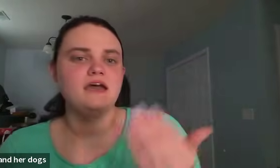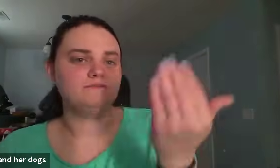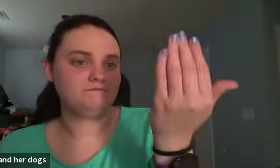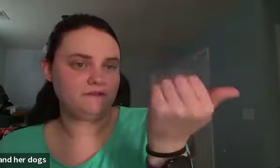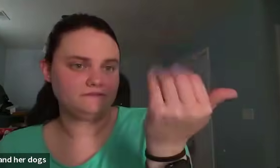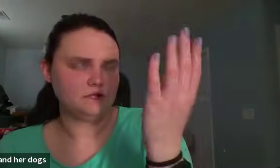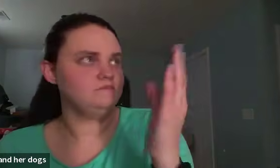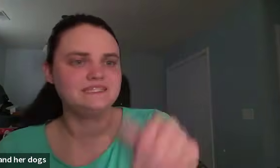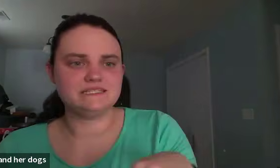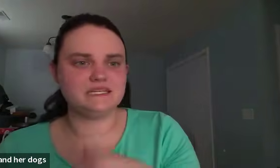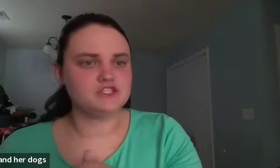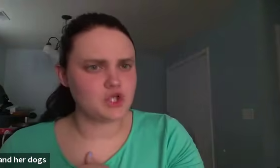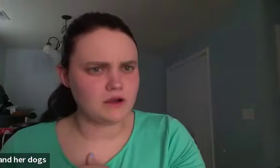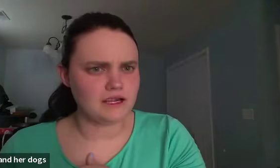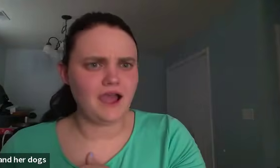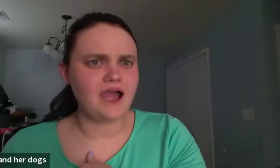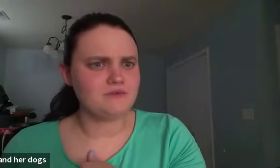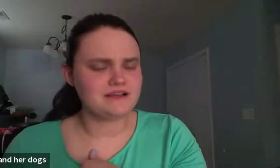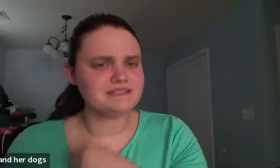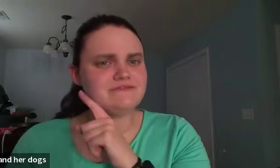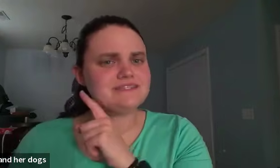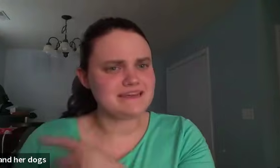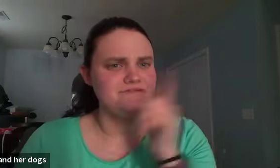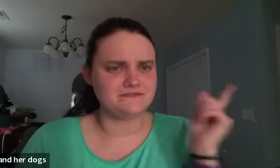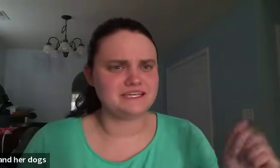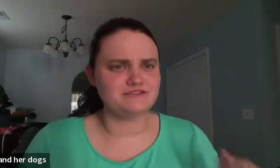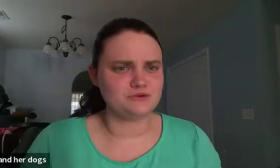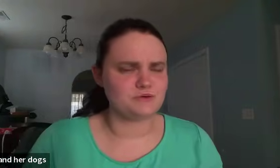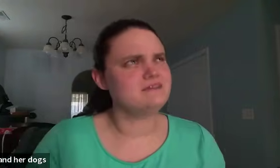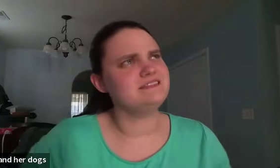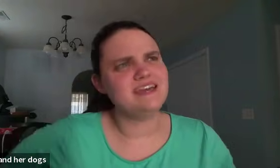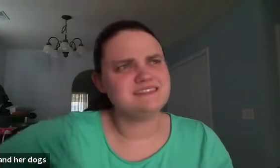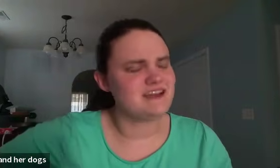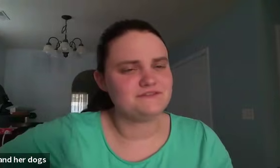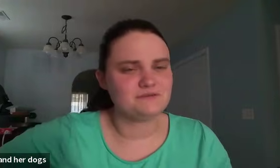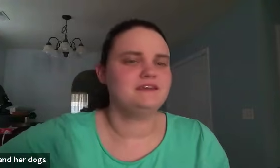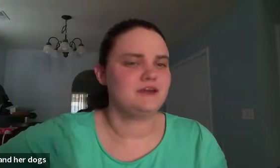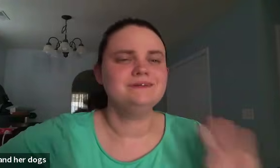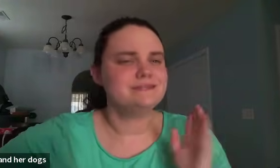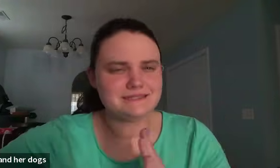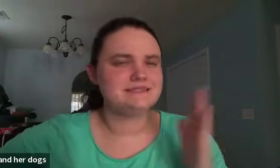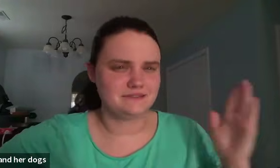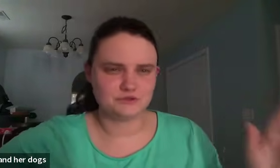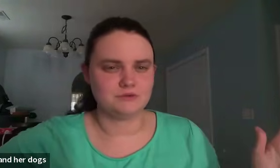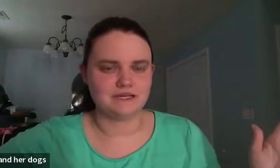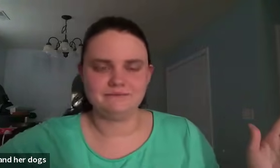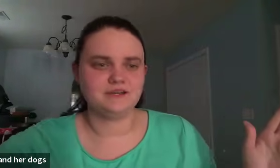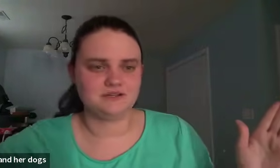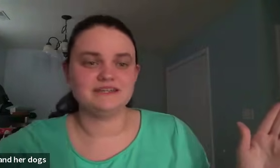had nope, 16. Sorry, I realized I even said 15 through 20. I was like, that does not feel right. No, 16 through 20. My